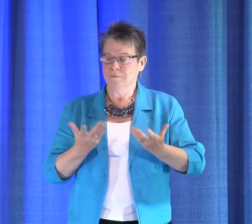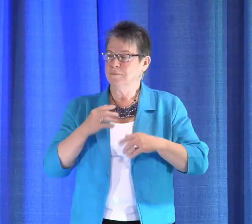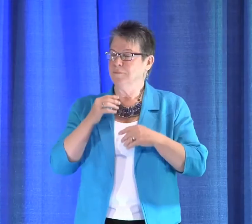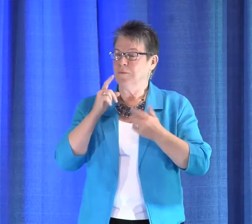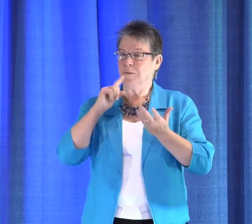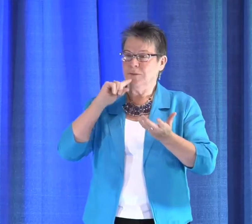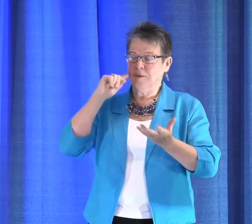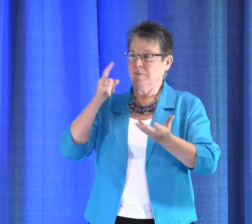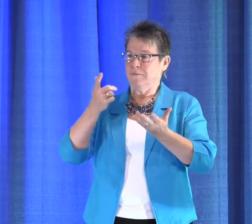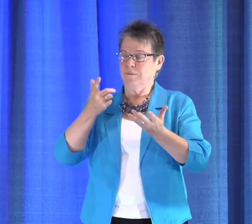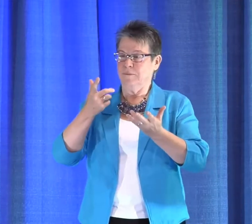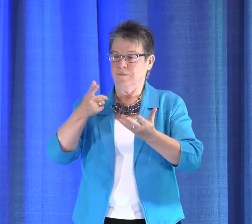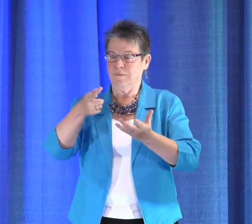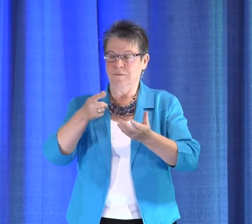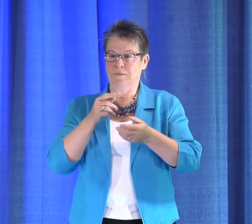It's normal for interpreting to be simultaneous,